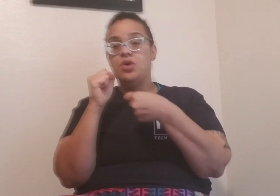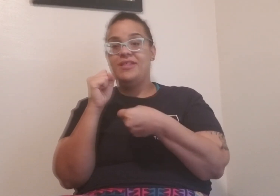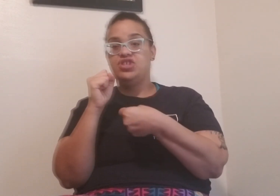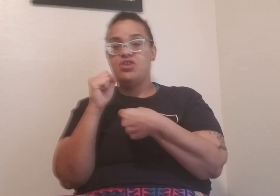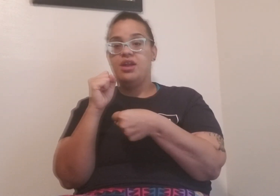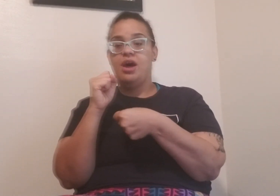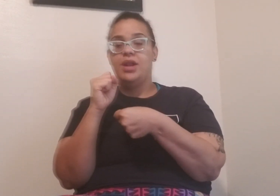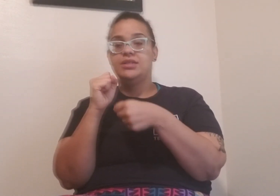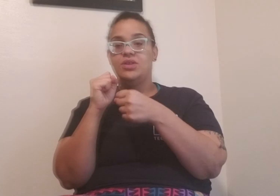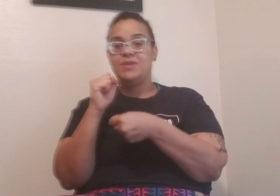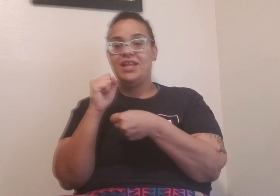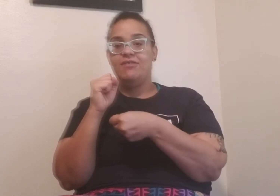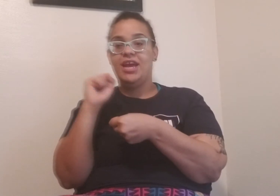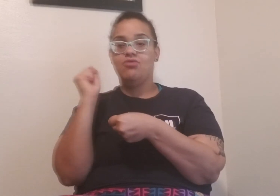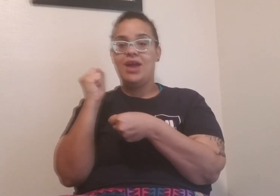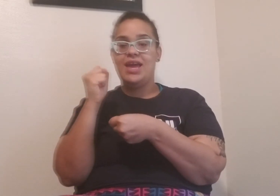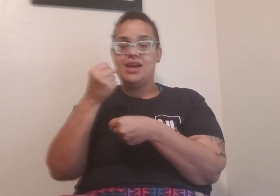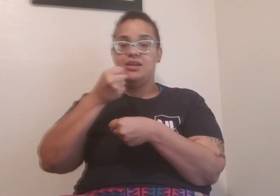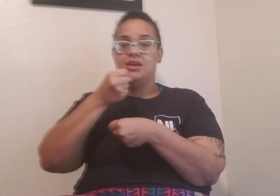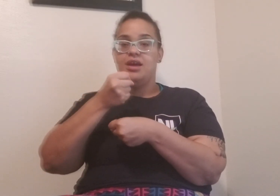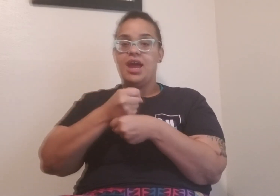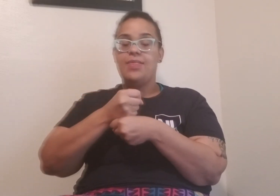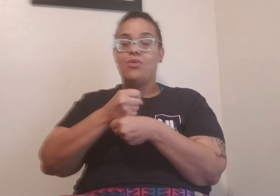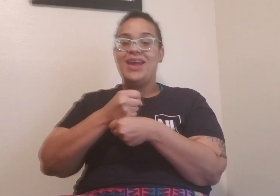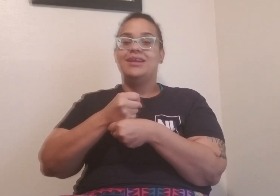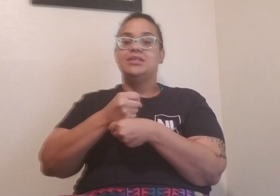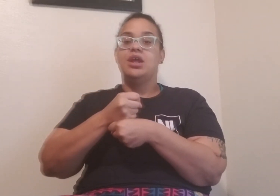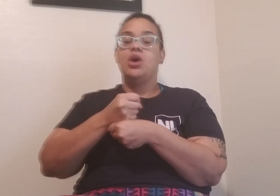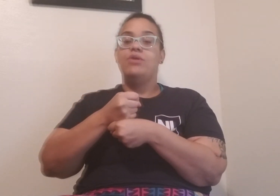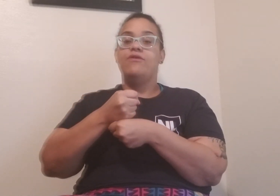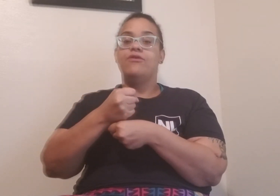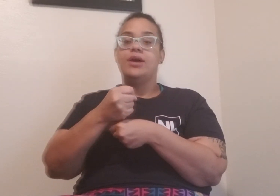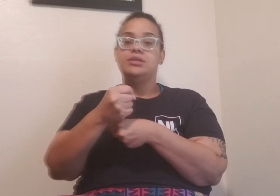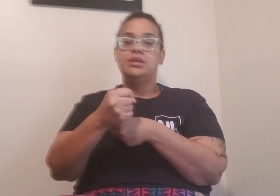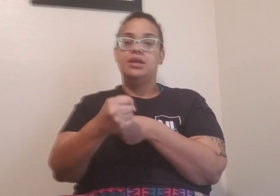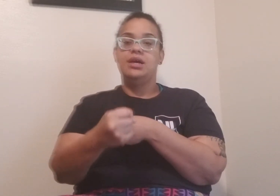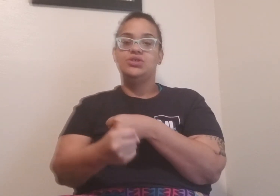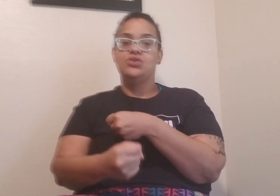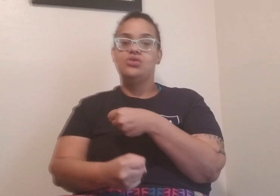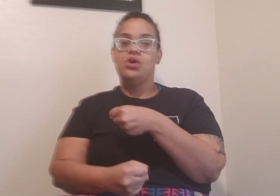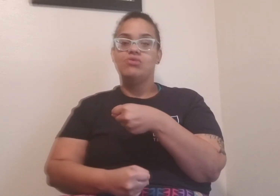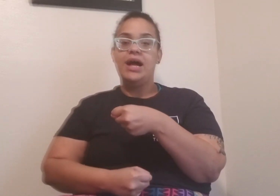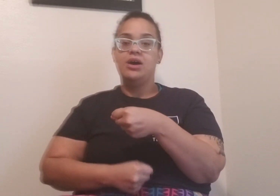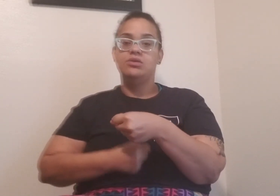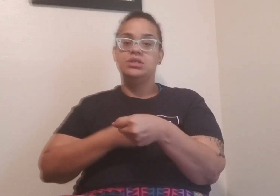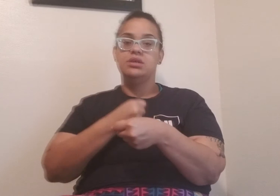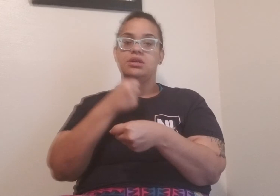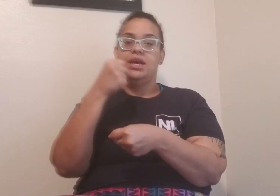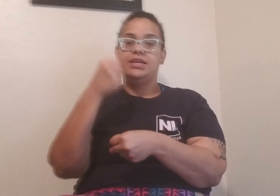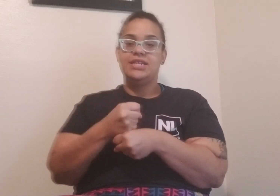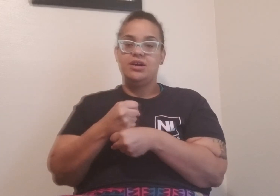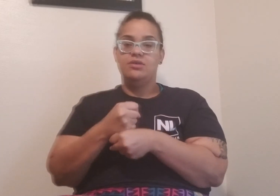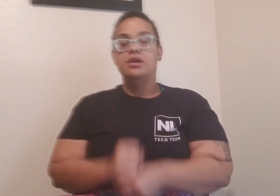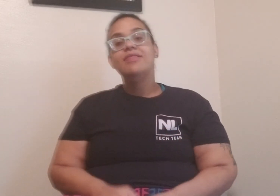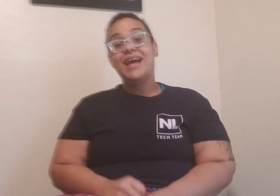This is your non-dominant. So this is my left hand, right hand, and the right hand's going to go in front, a circle around and down. That's